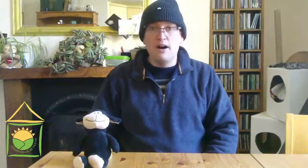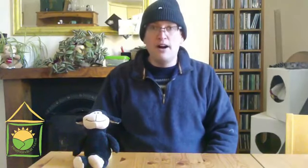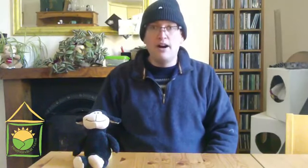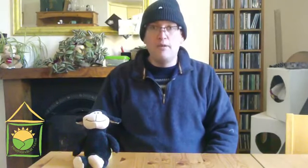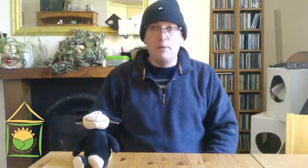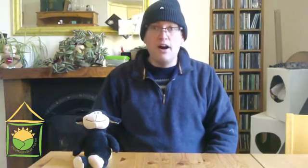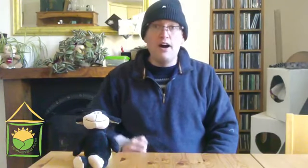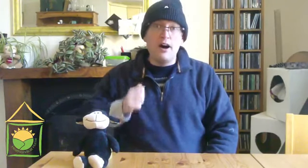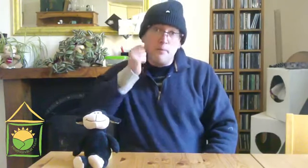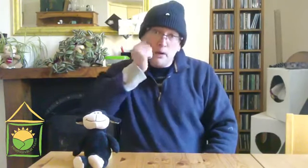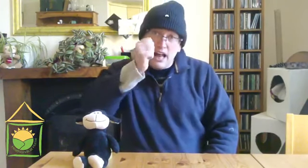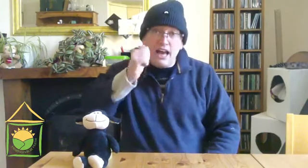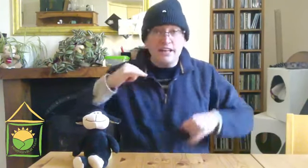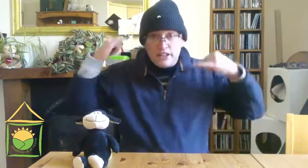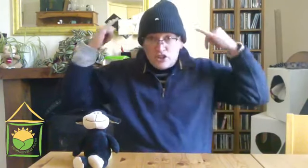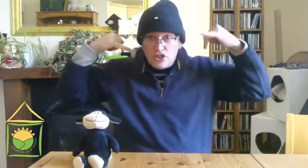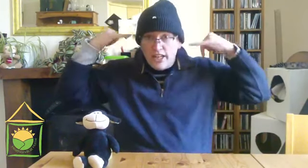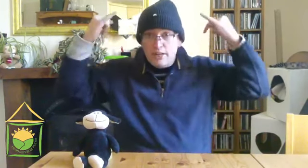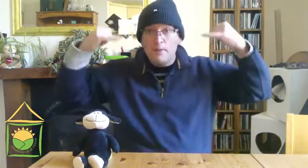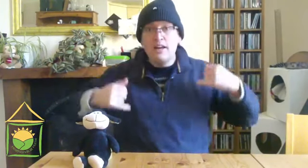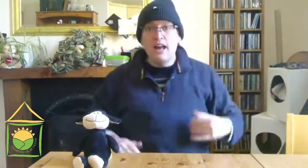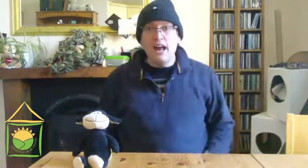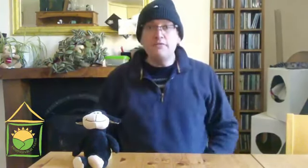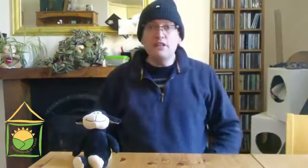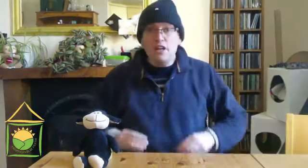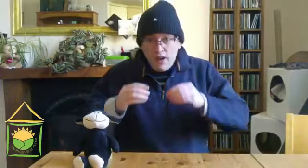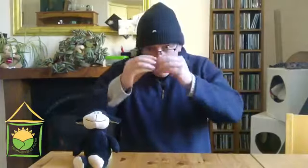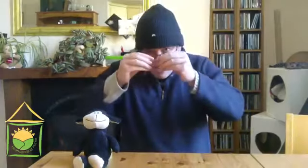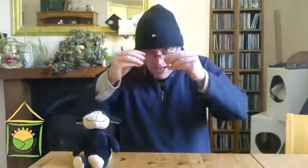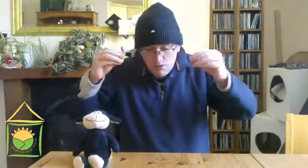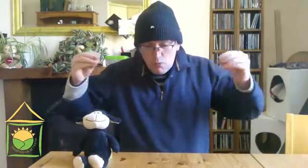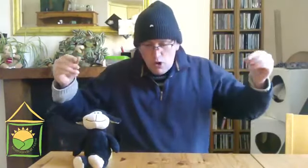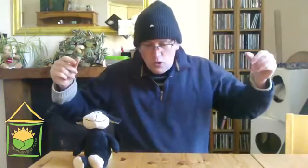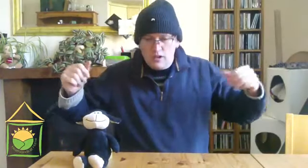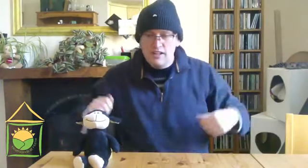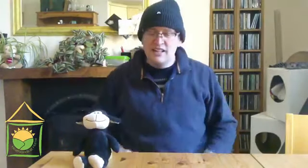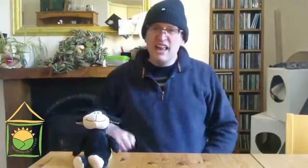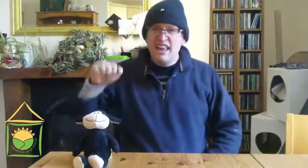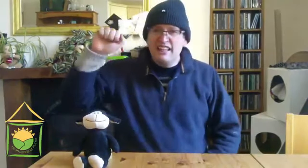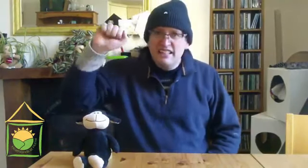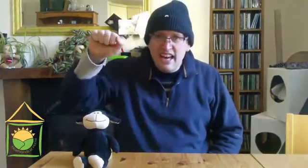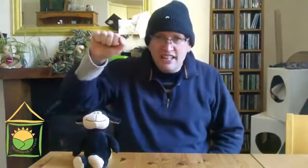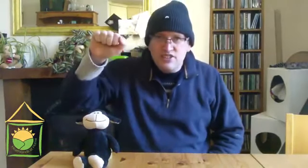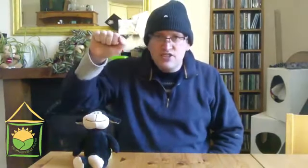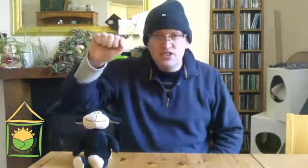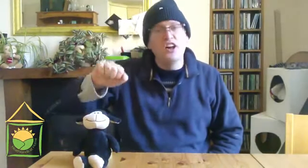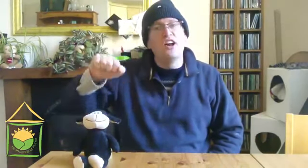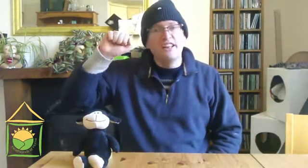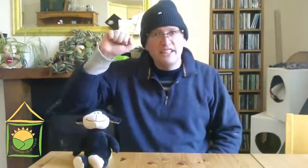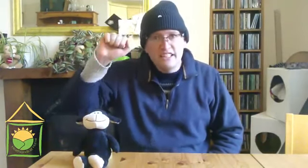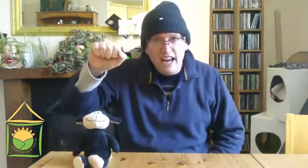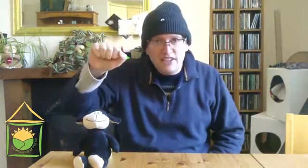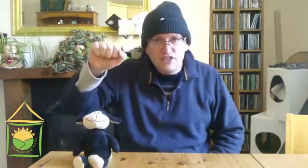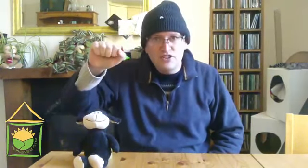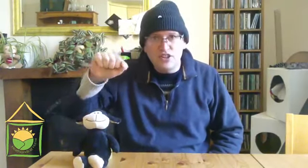bar, bar, black sheep, have you any wool? Yes, sir. Yes, sir.